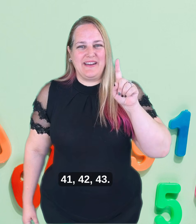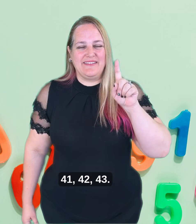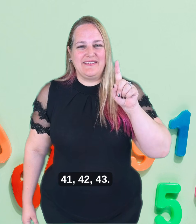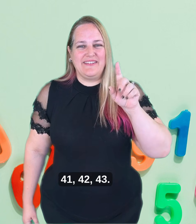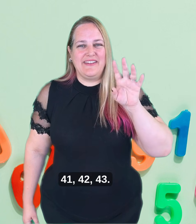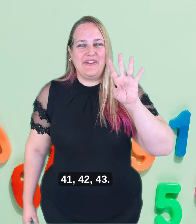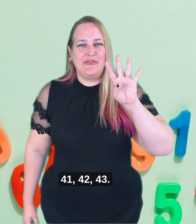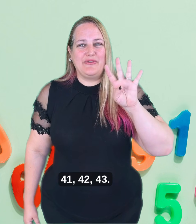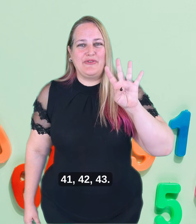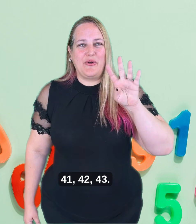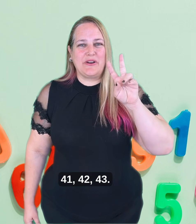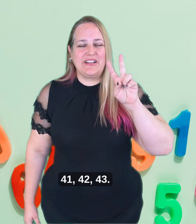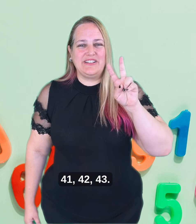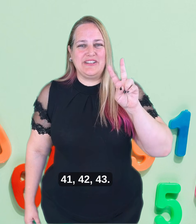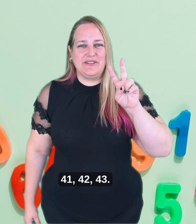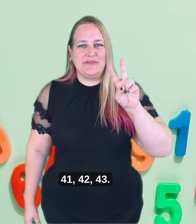41, 42,